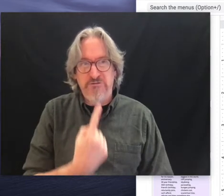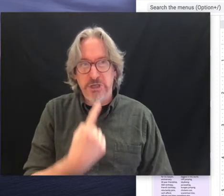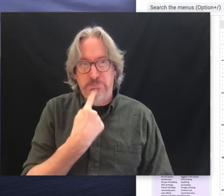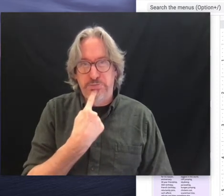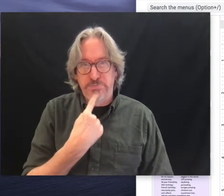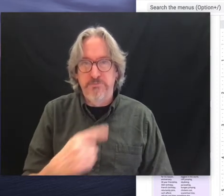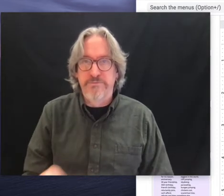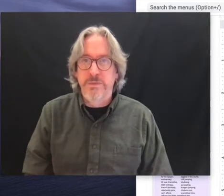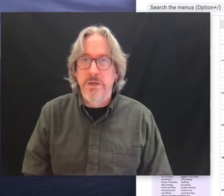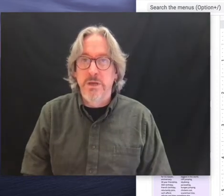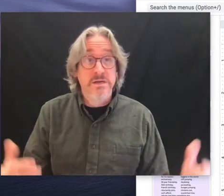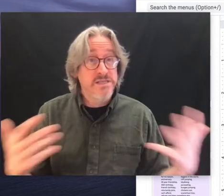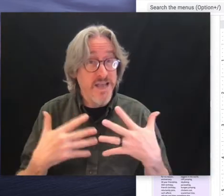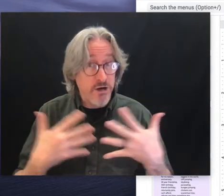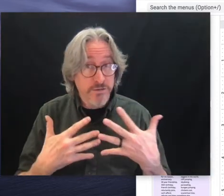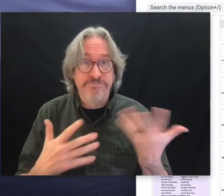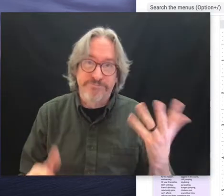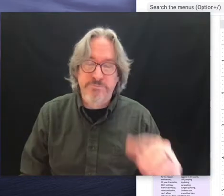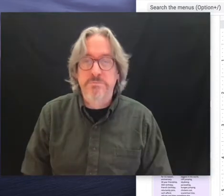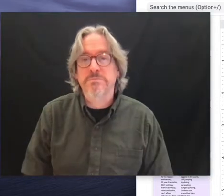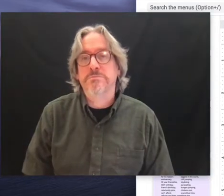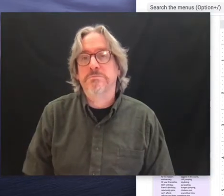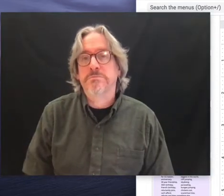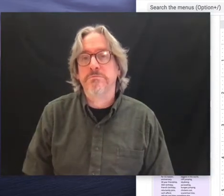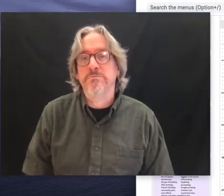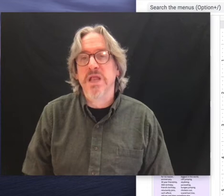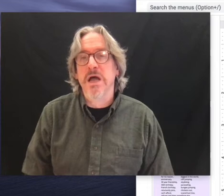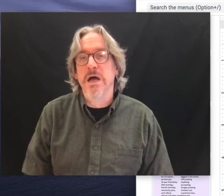pouty face. Scared.